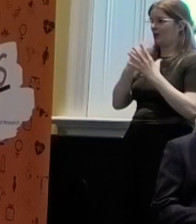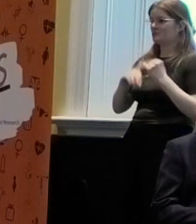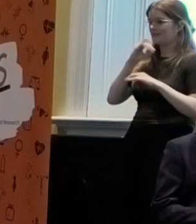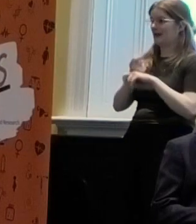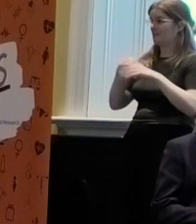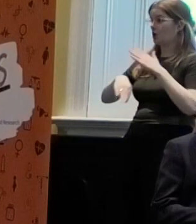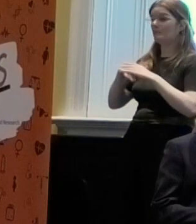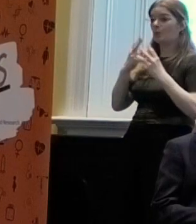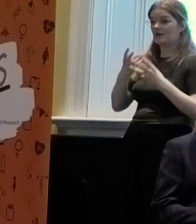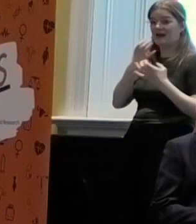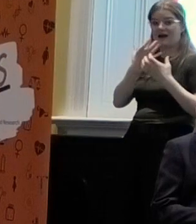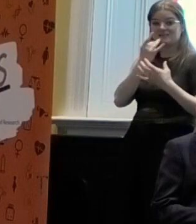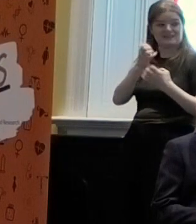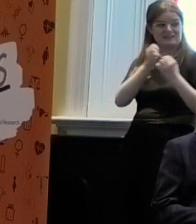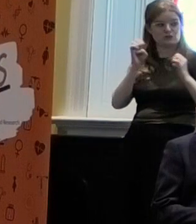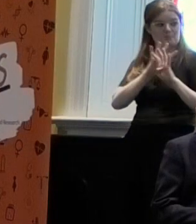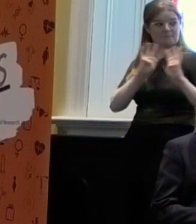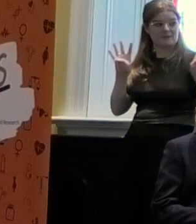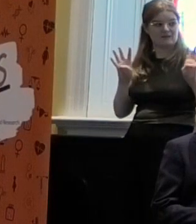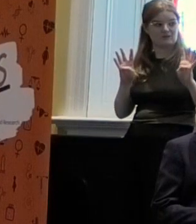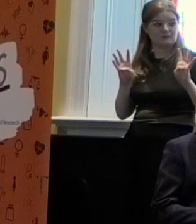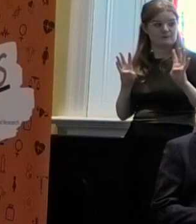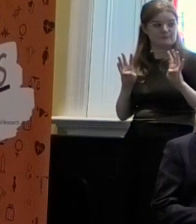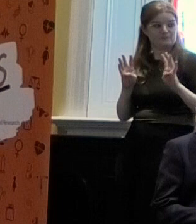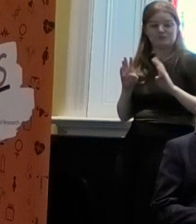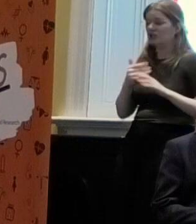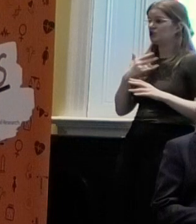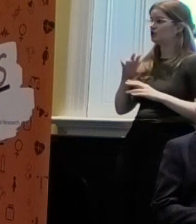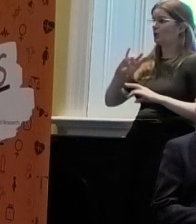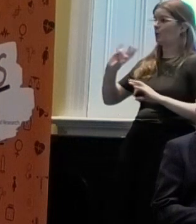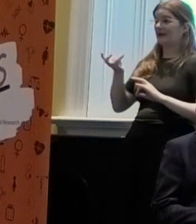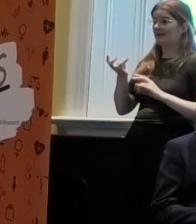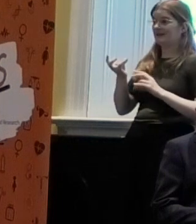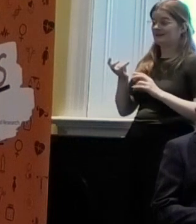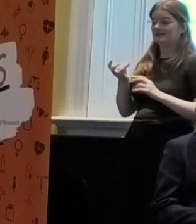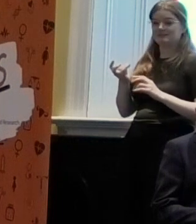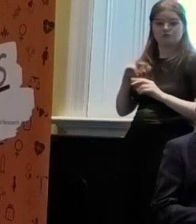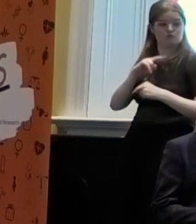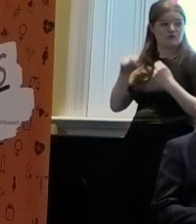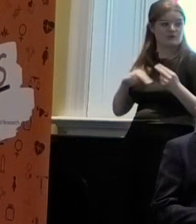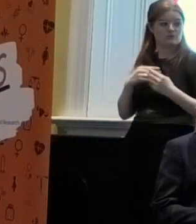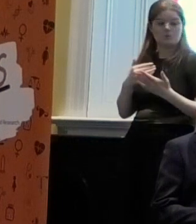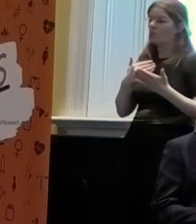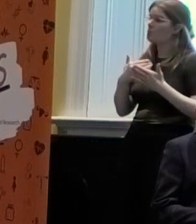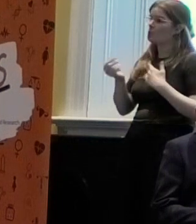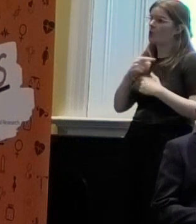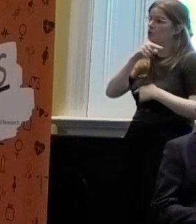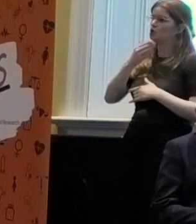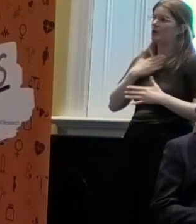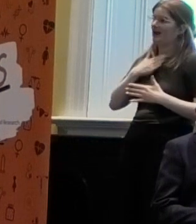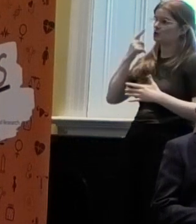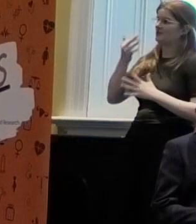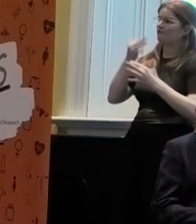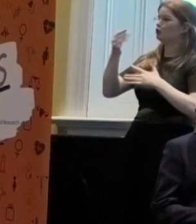to ask each of our panelists to finish by, I'd like to ask just a rapid fire round. What would you like to see